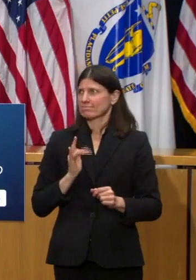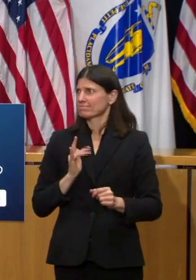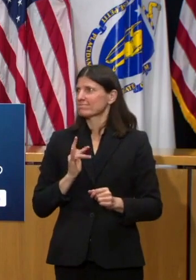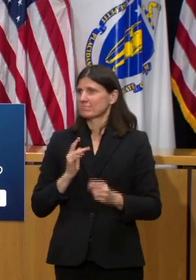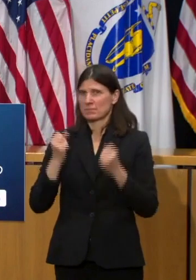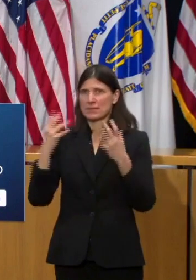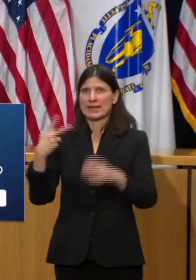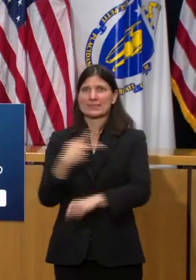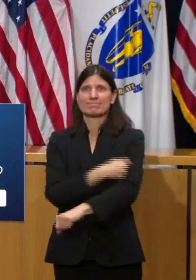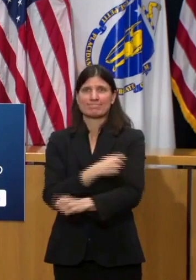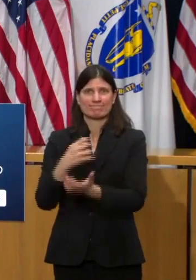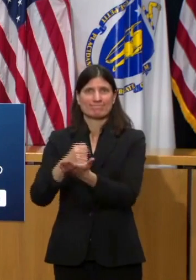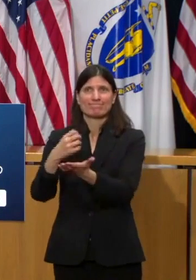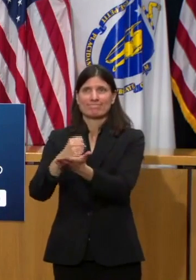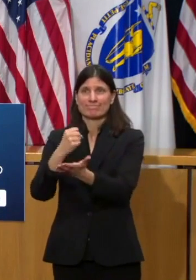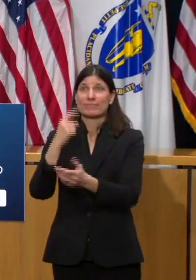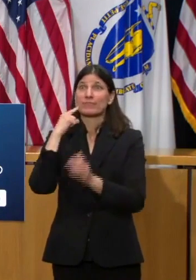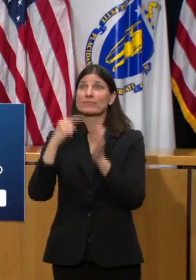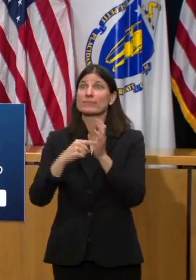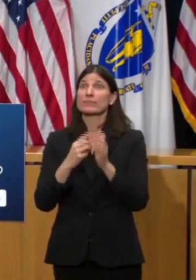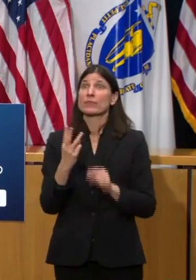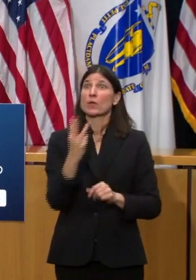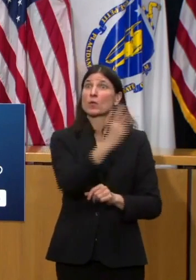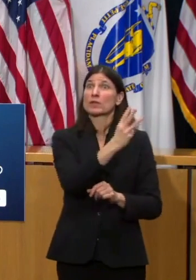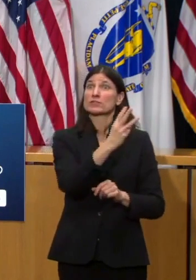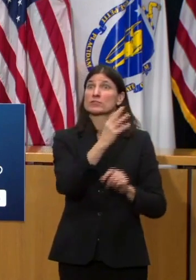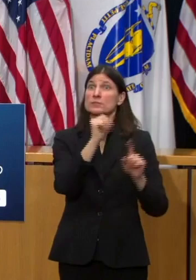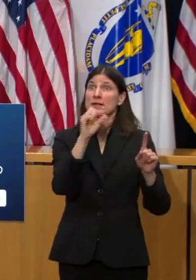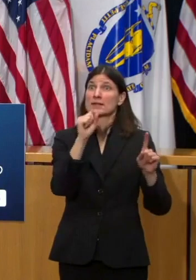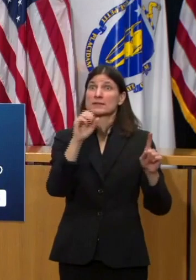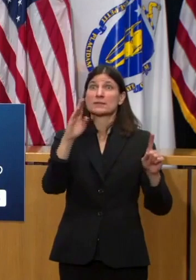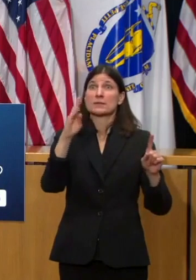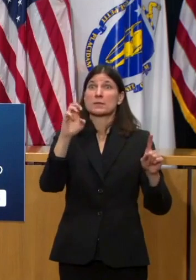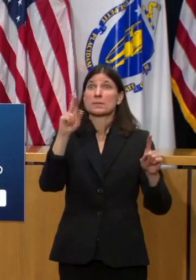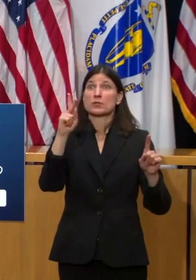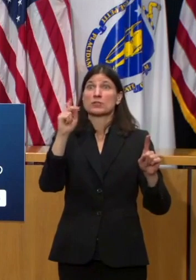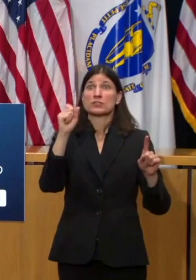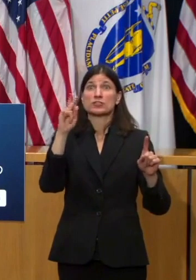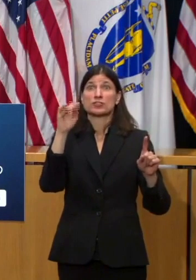community, their county has received their first dose.